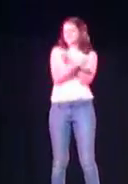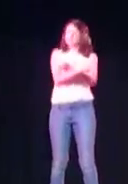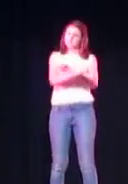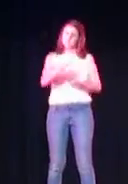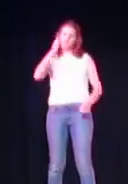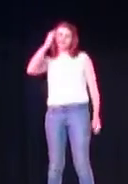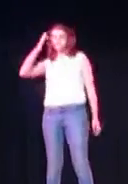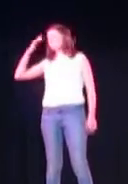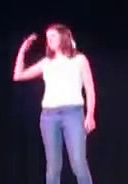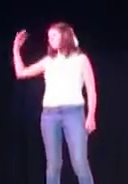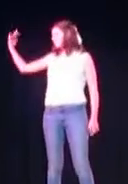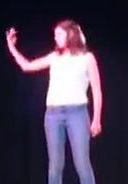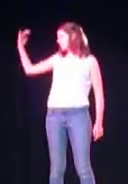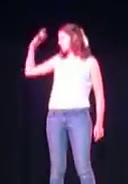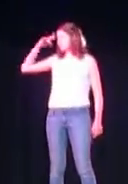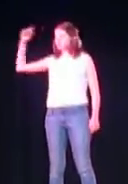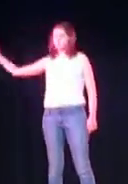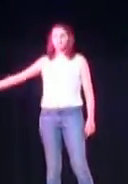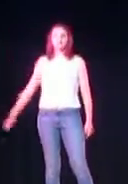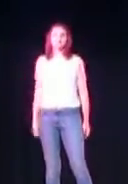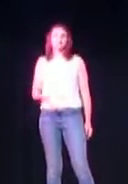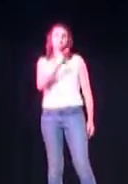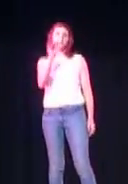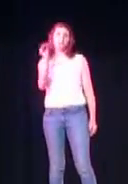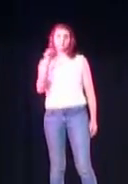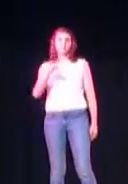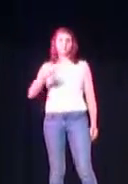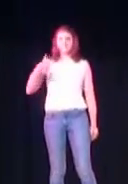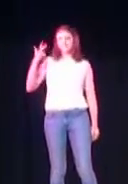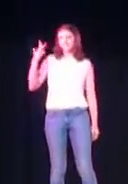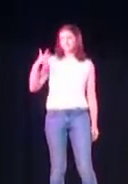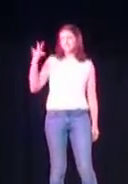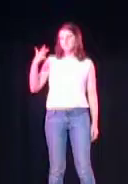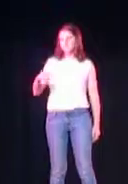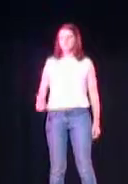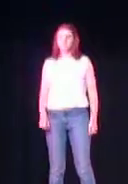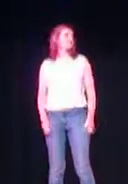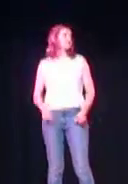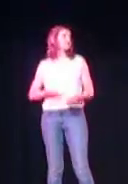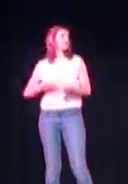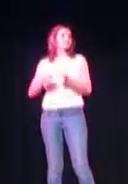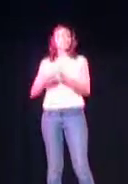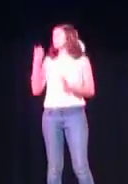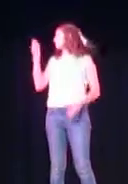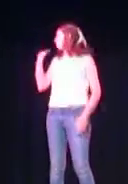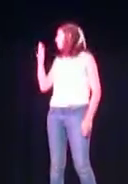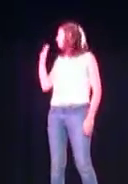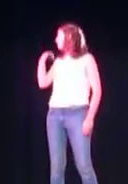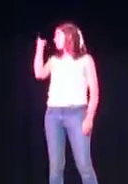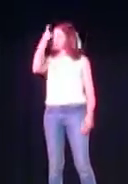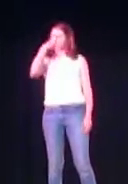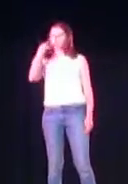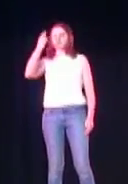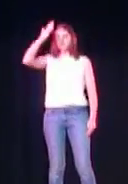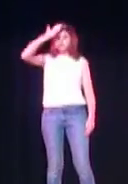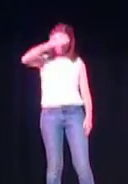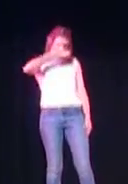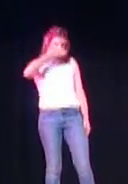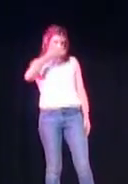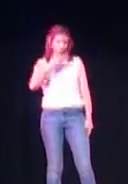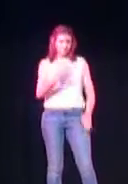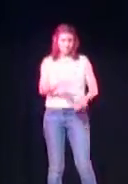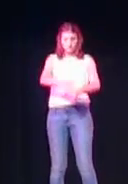So I know they dream, they've since 18 But they're here